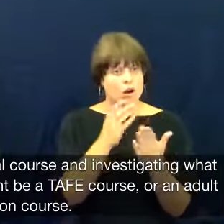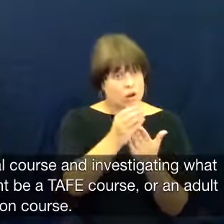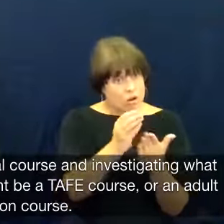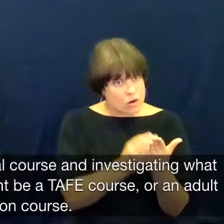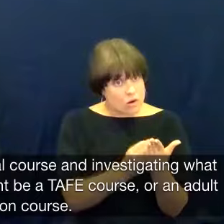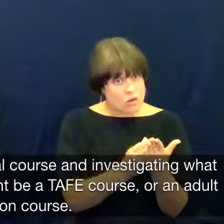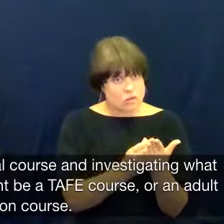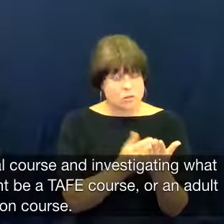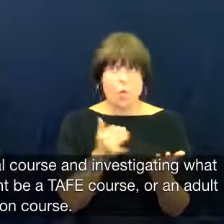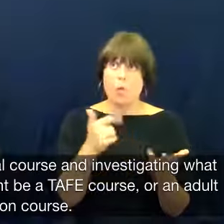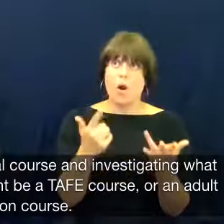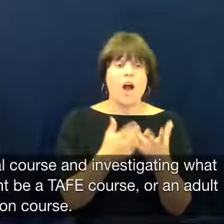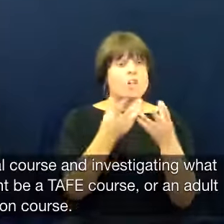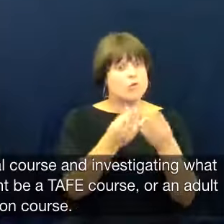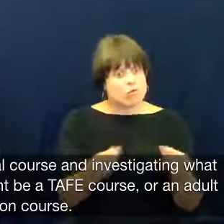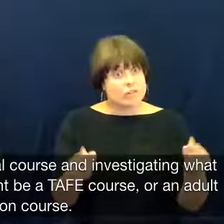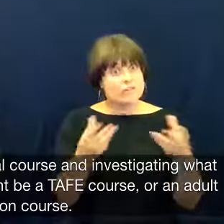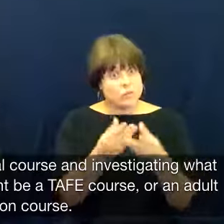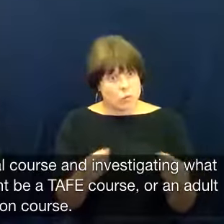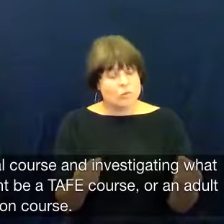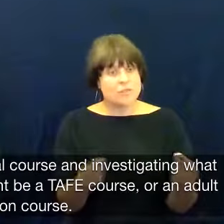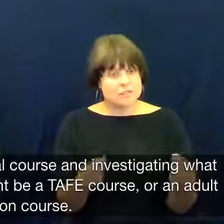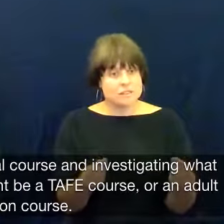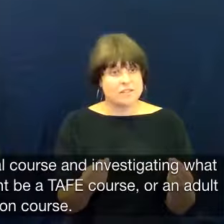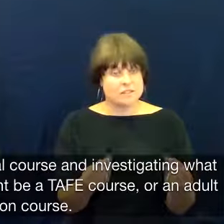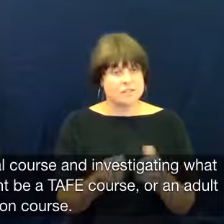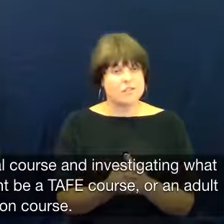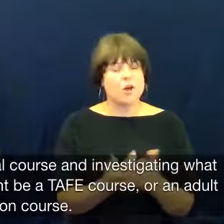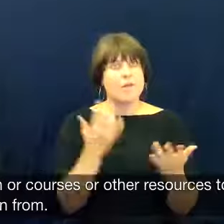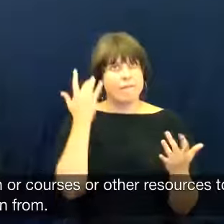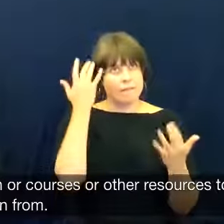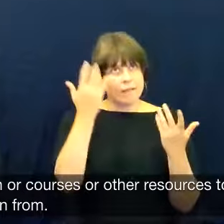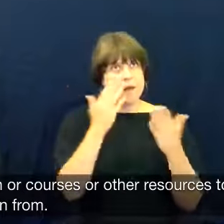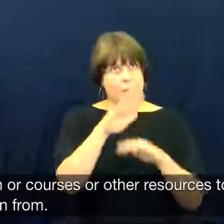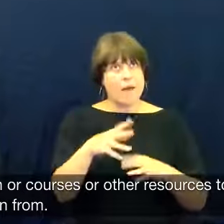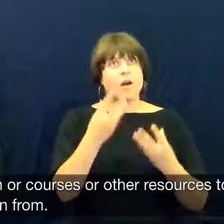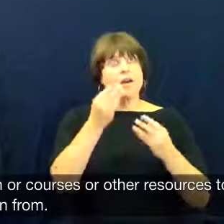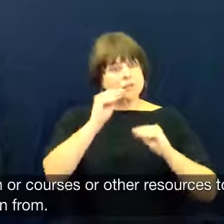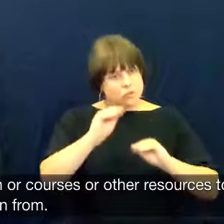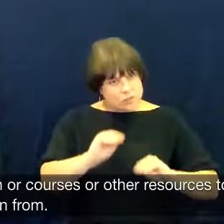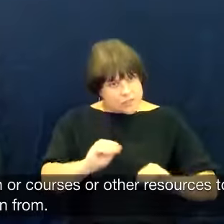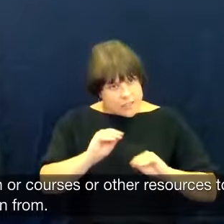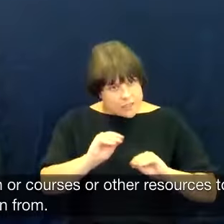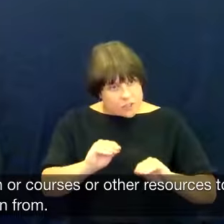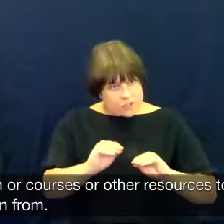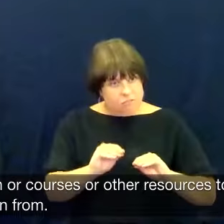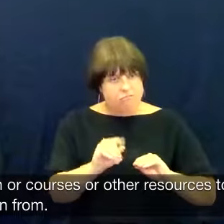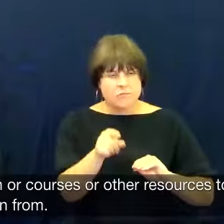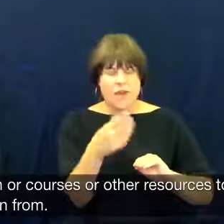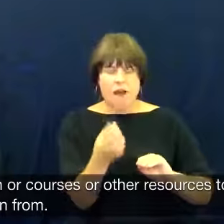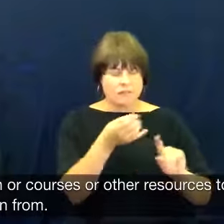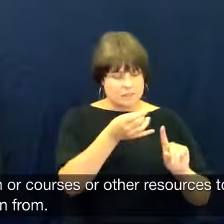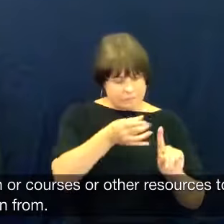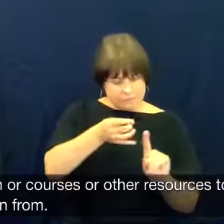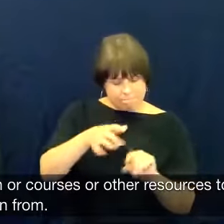other resources that you might go to learn from. So thinking about education, if there are particular areas of